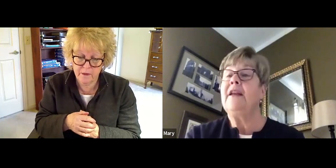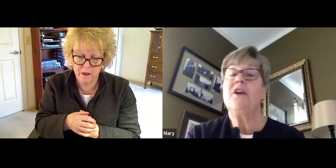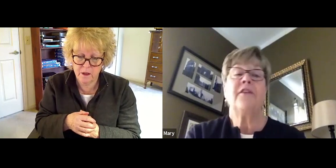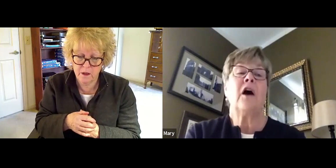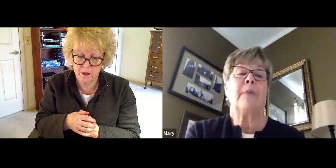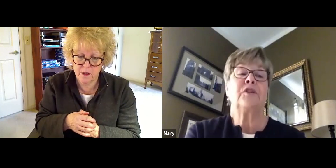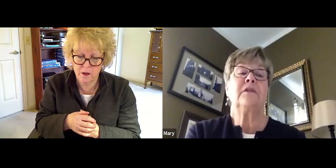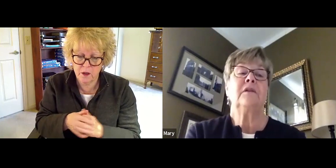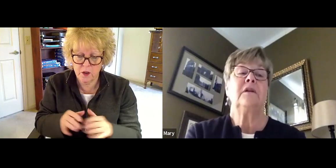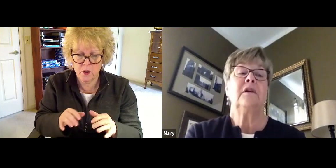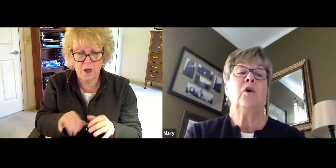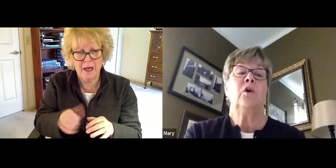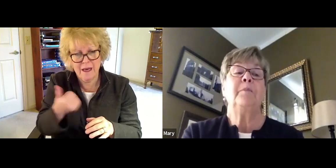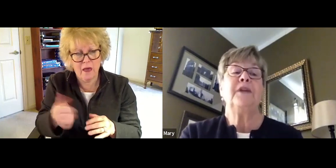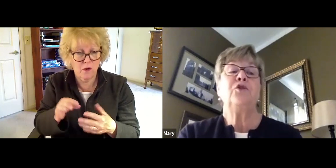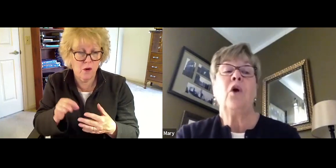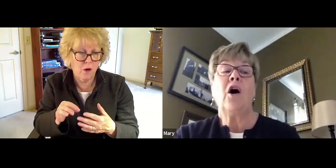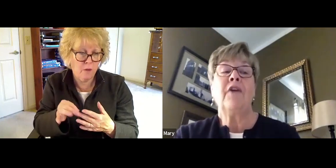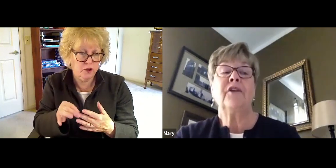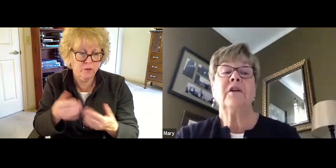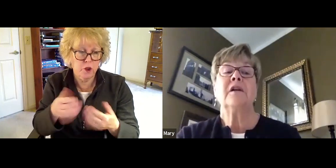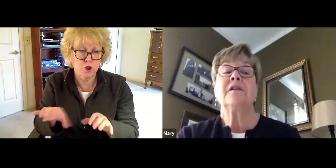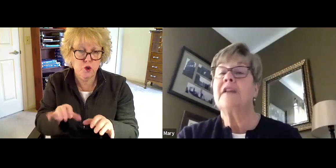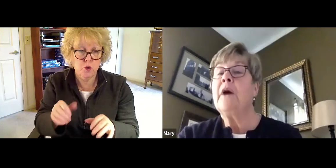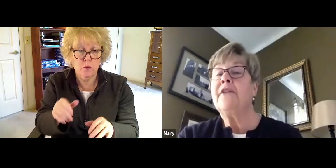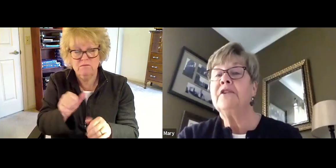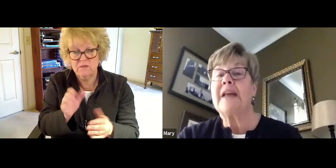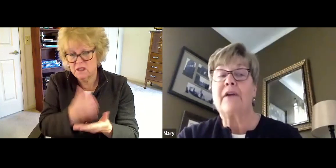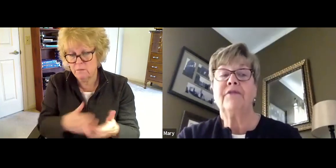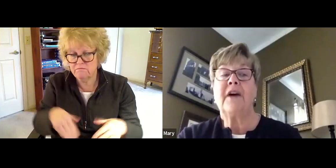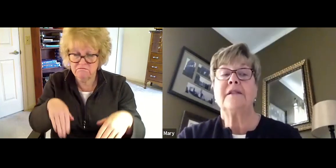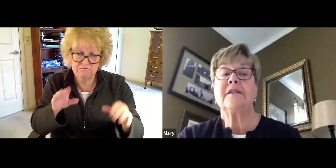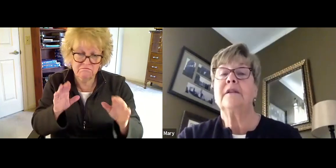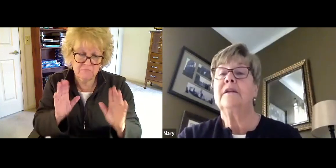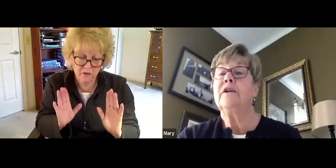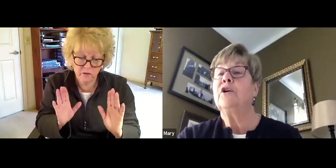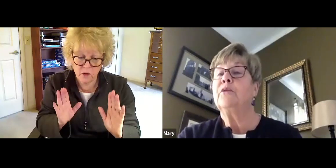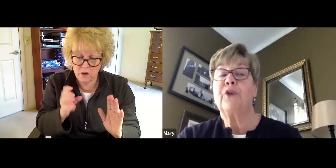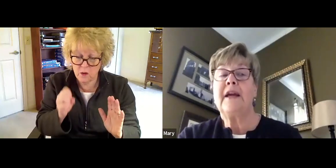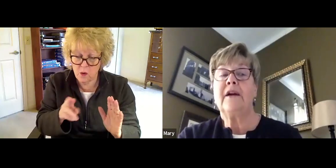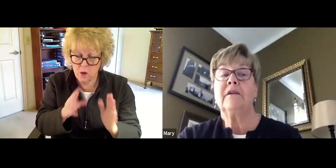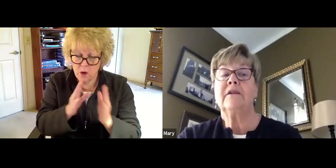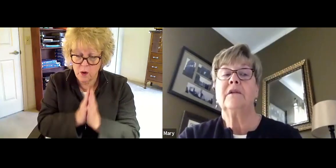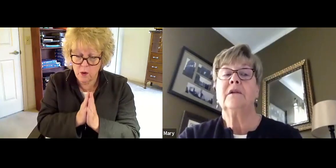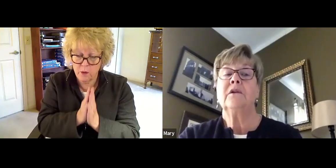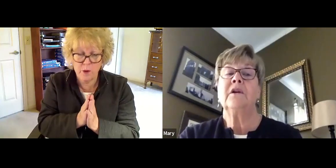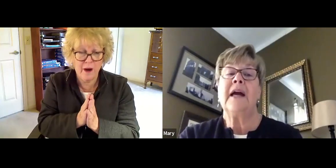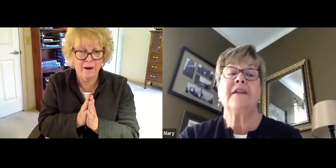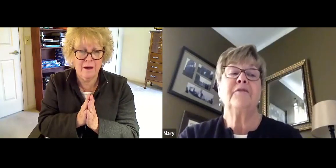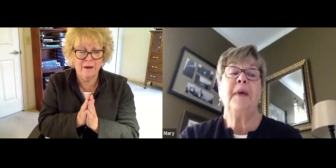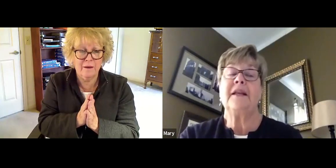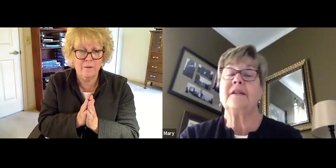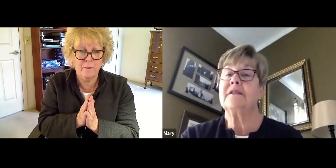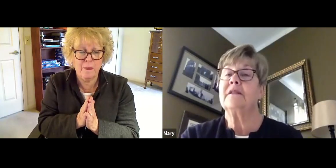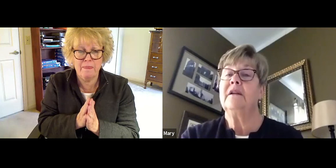And another option would be to offer some other sacrifice, prayer, or act